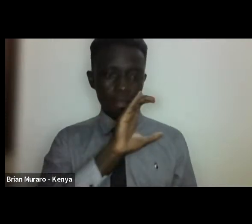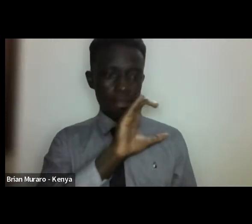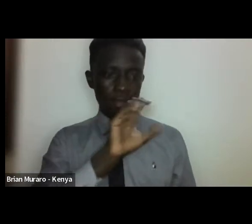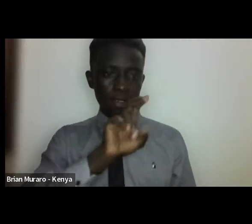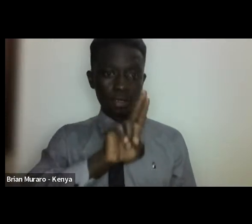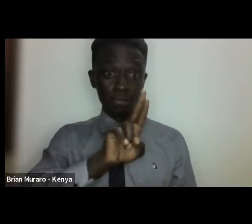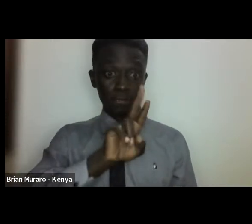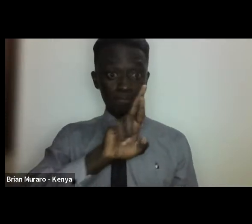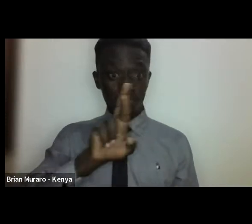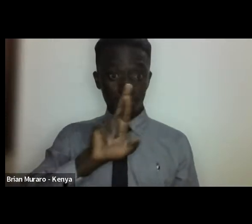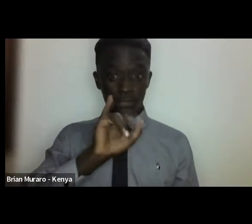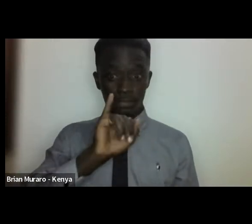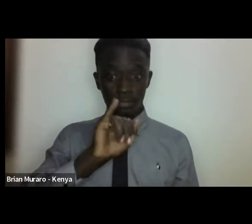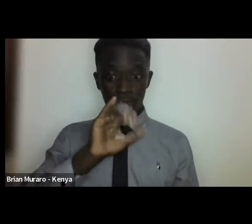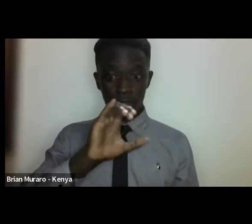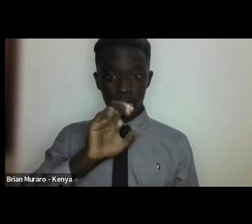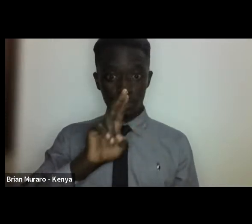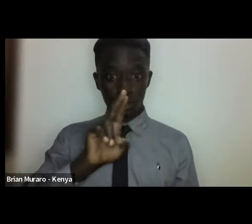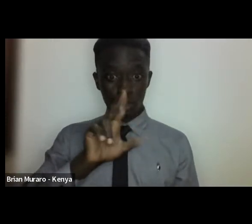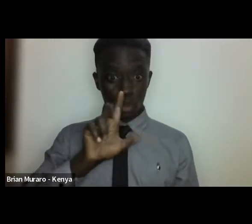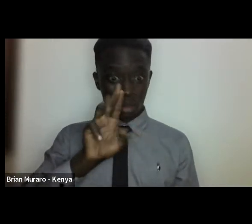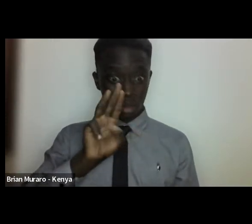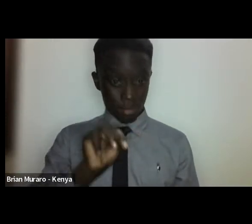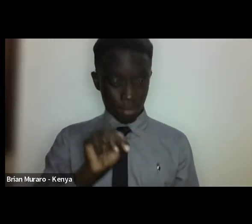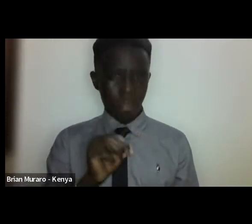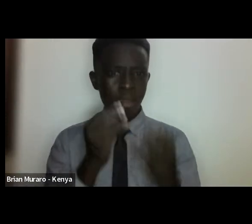and you have a segregated system,